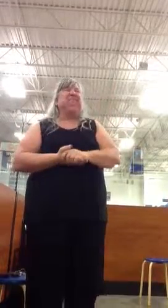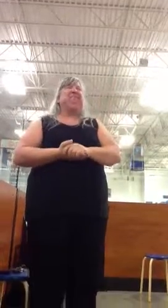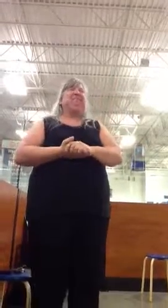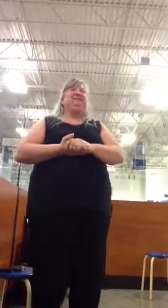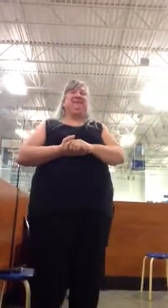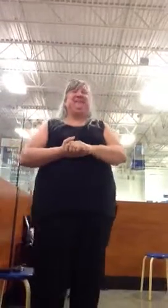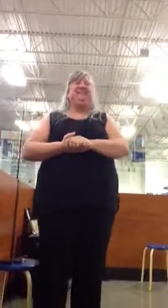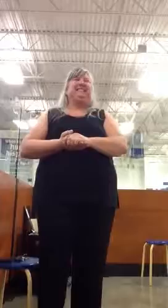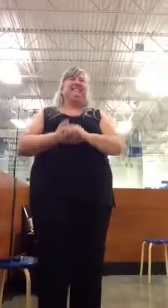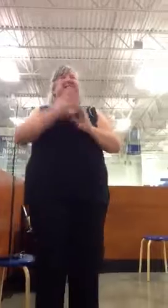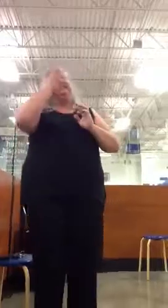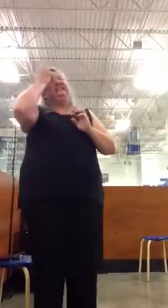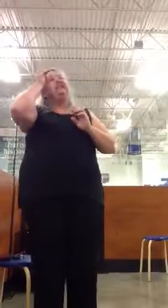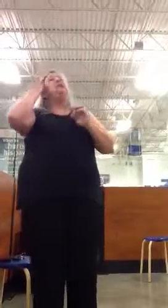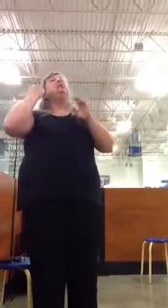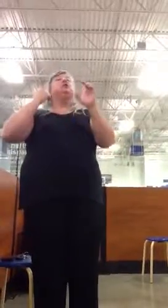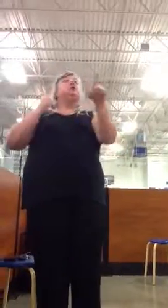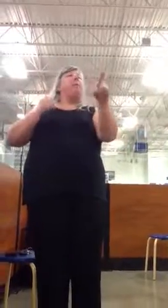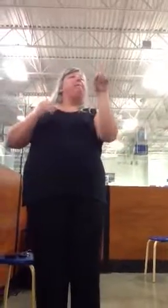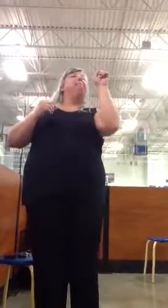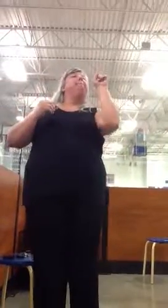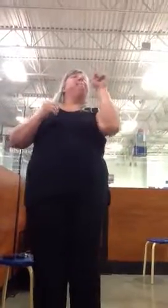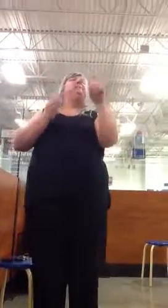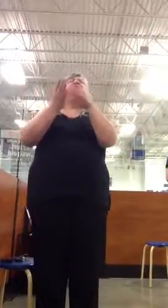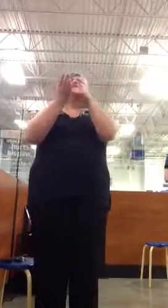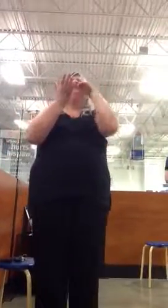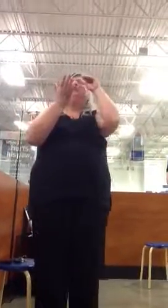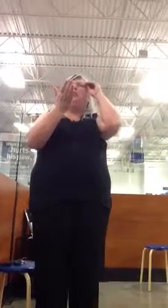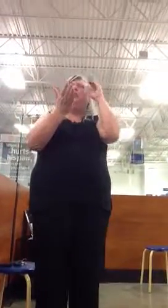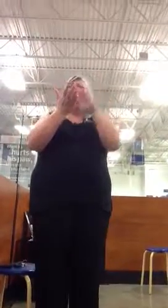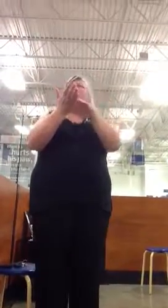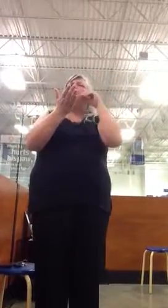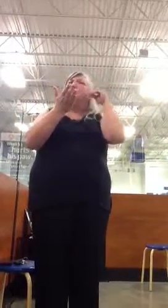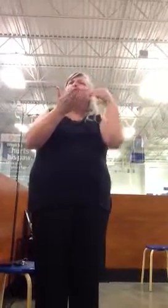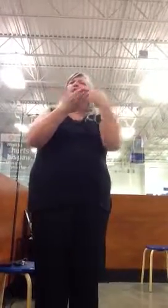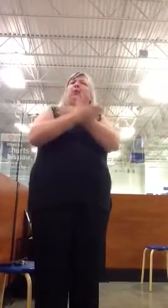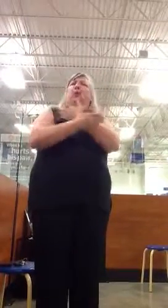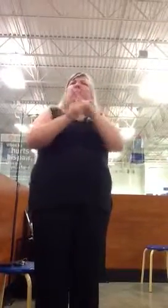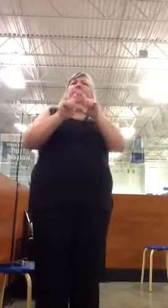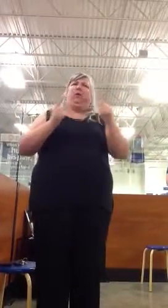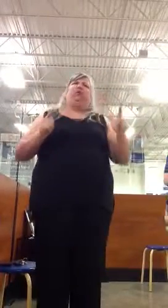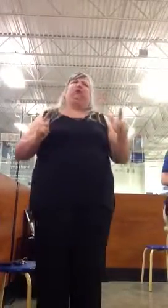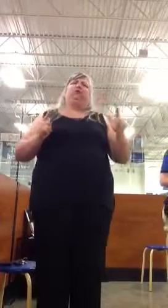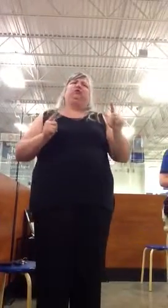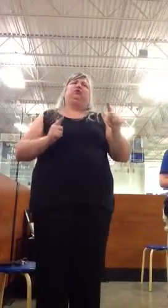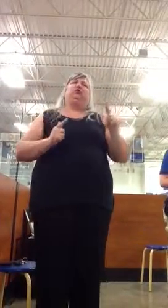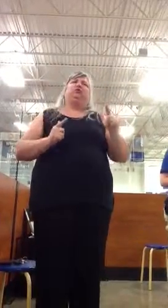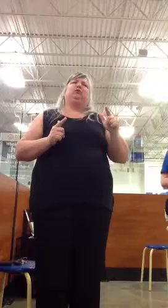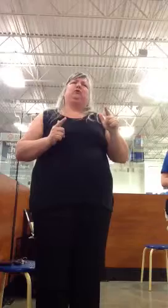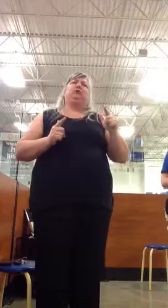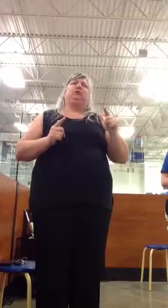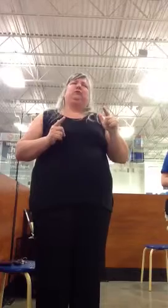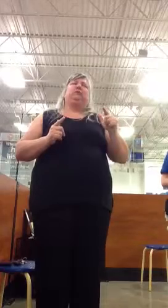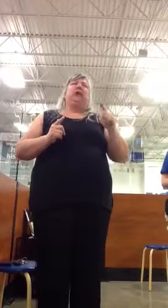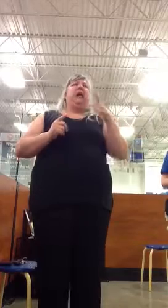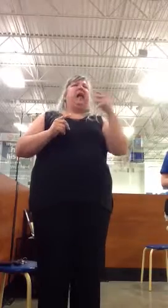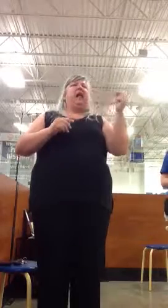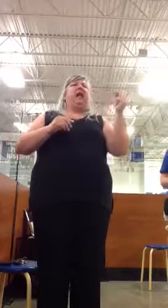So they have to learn this new language and have to bridge this language